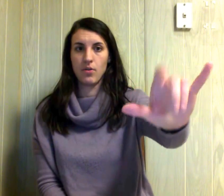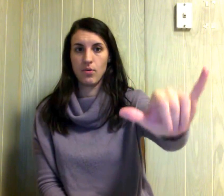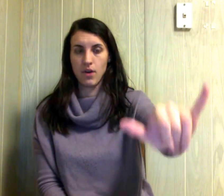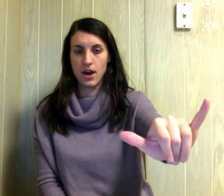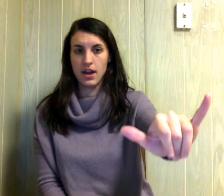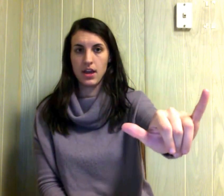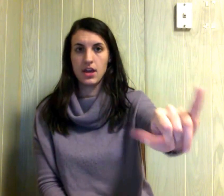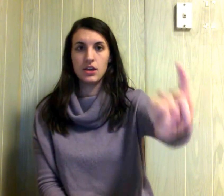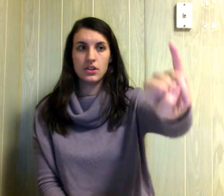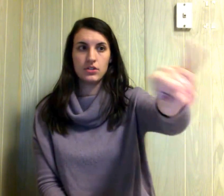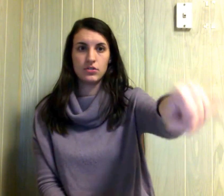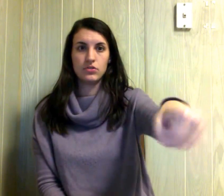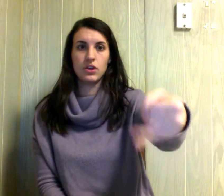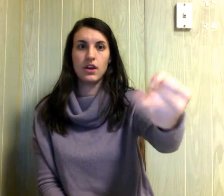J-U-L-Y. So